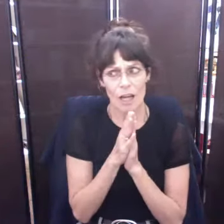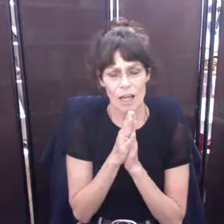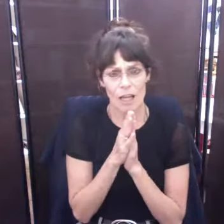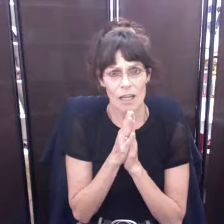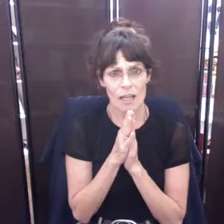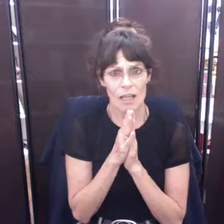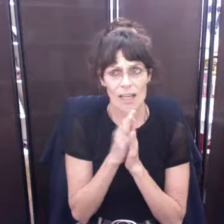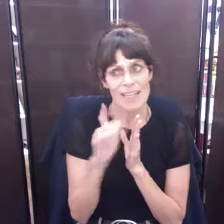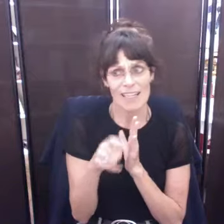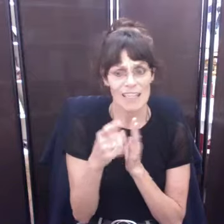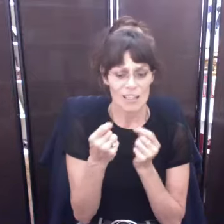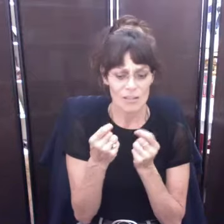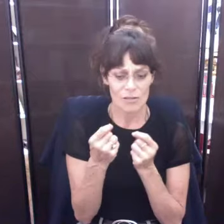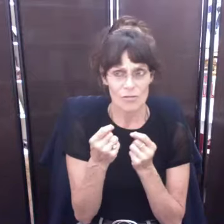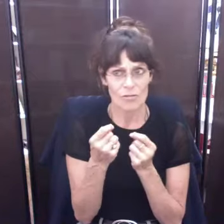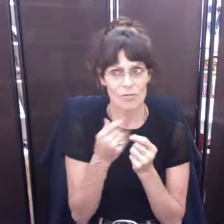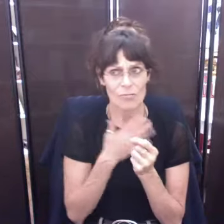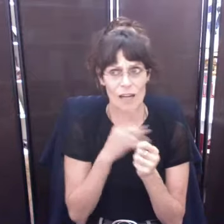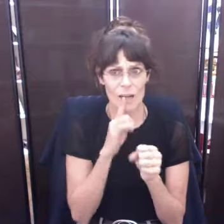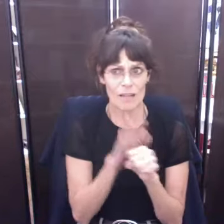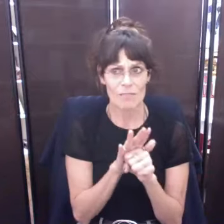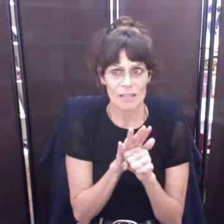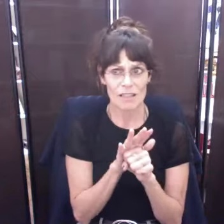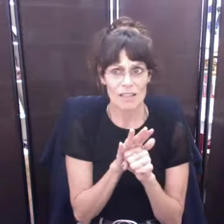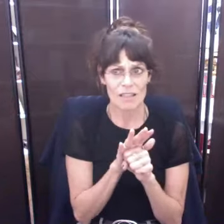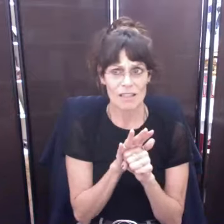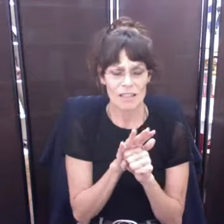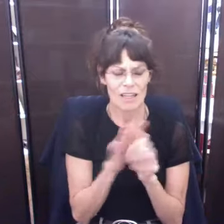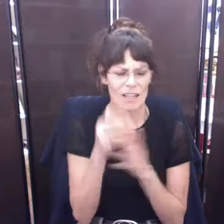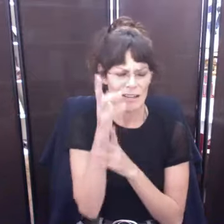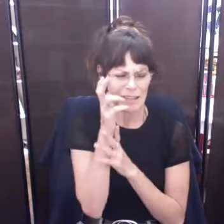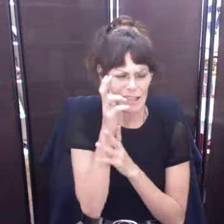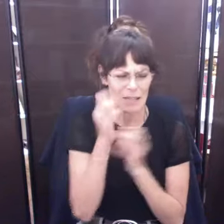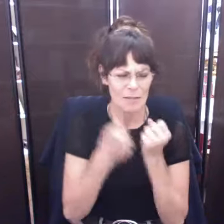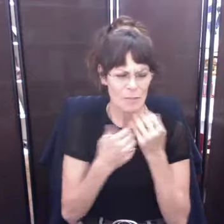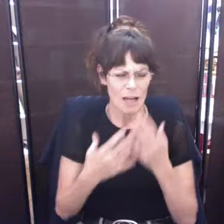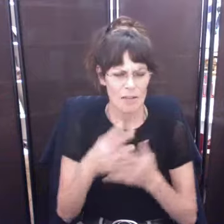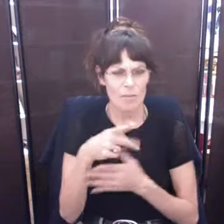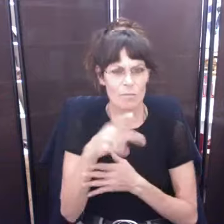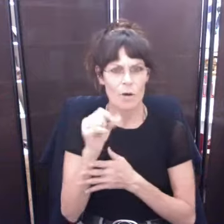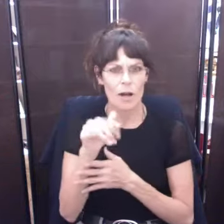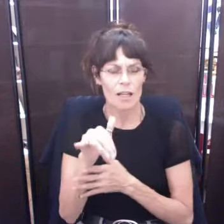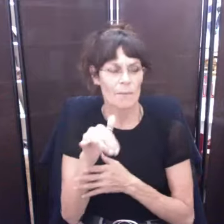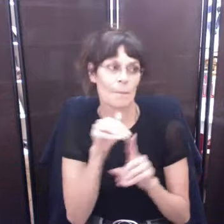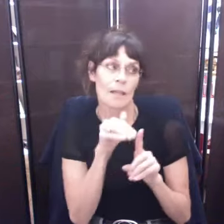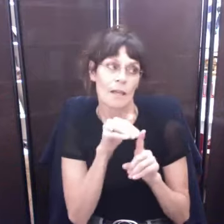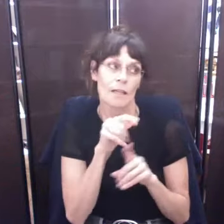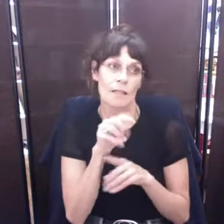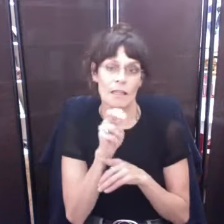do my commitments. And all I could hear was my sponsor, Polly, saying, Tina, we suit up whether